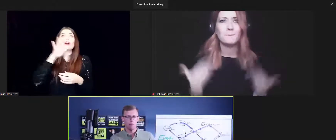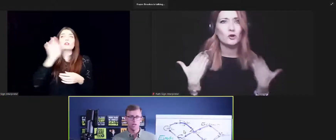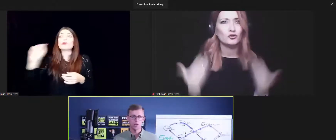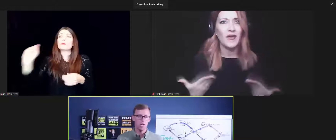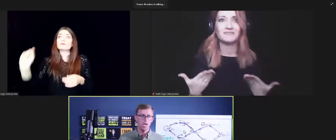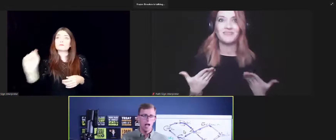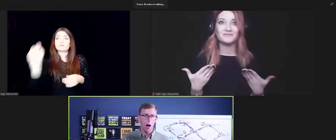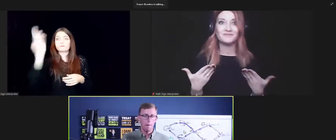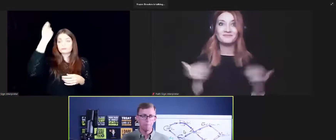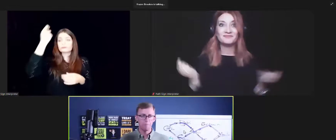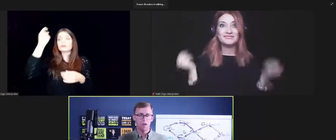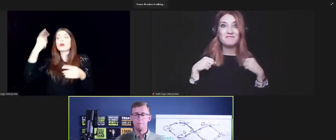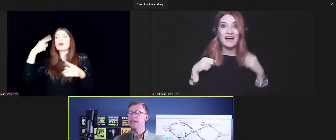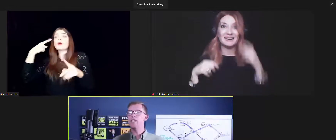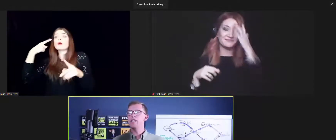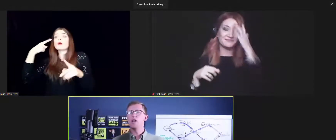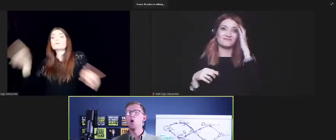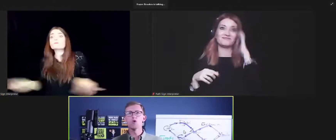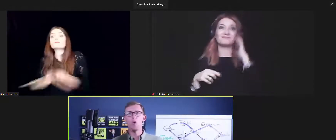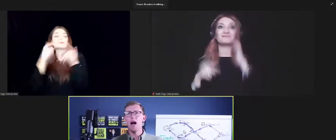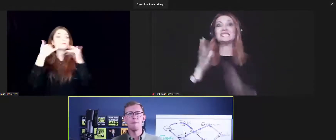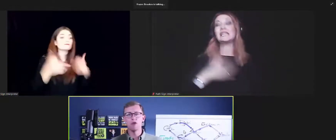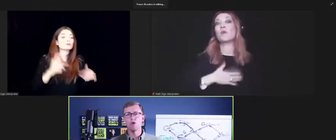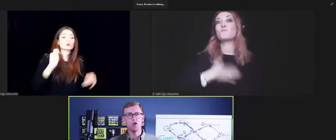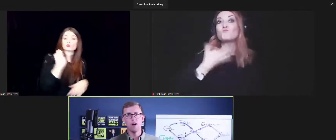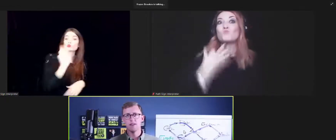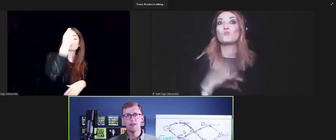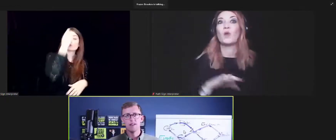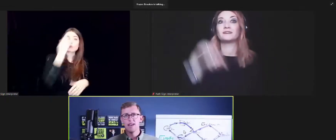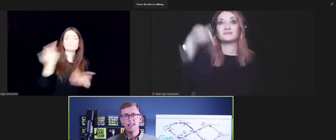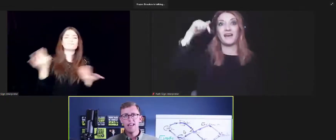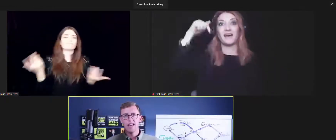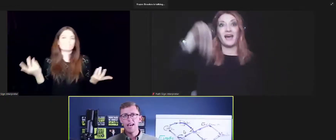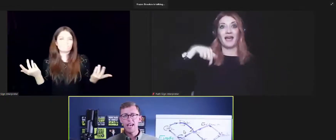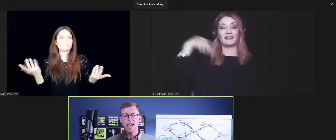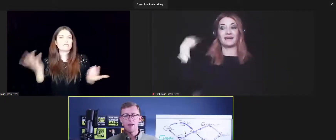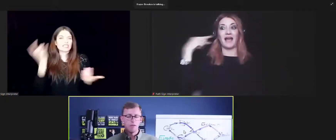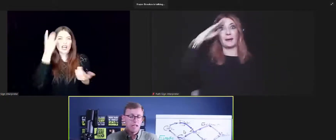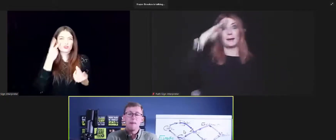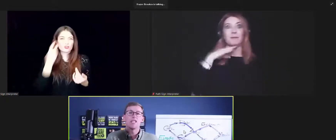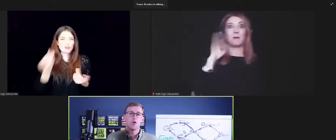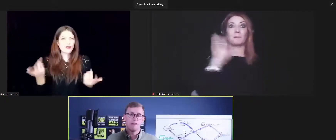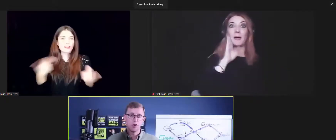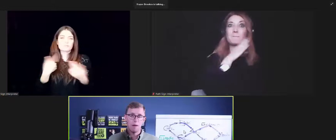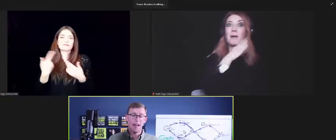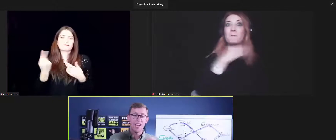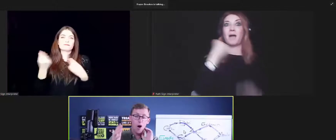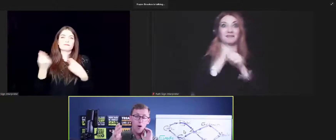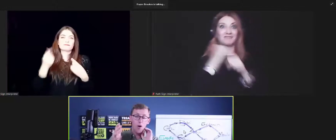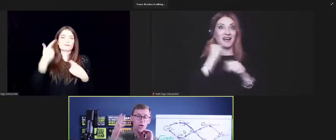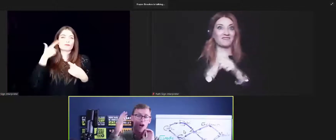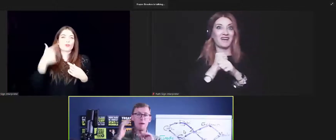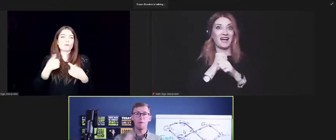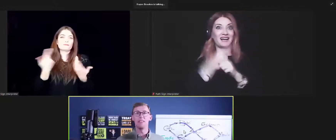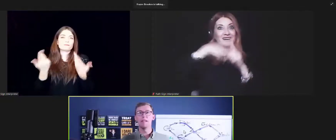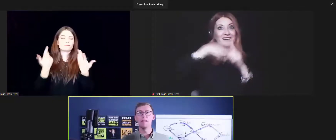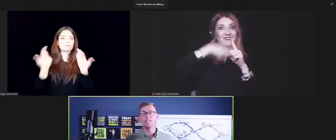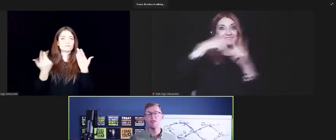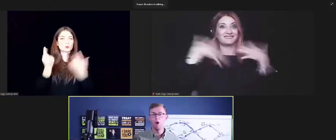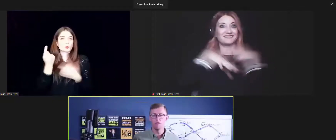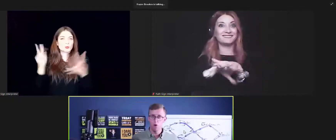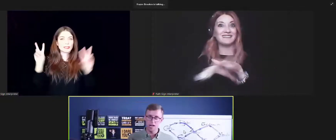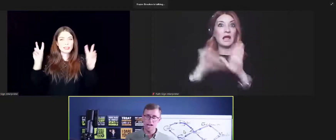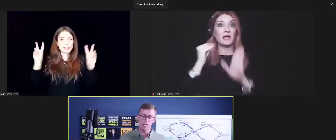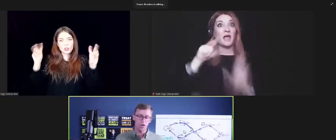this is. Big goals require big structure. Like, the military, for example, I know there's a lot of people in the military involved